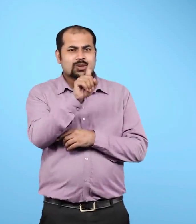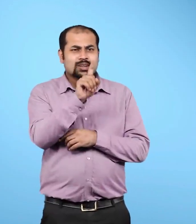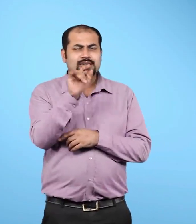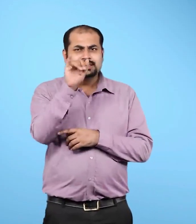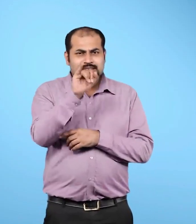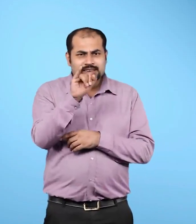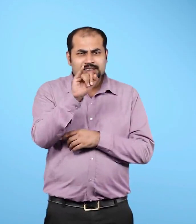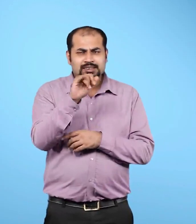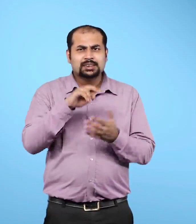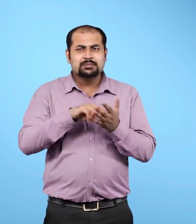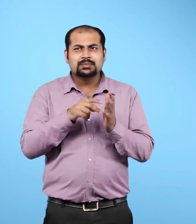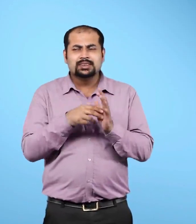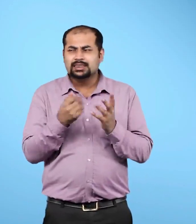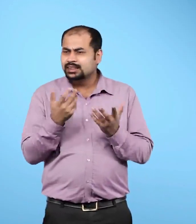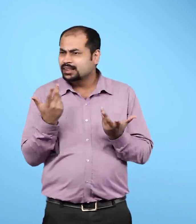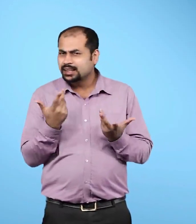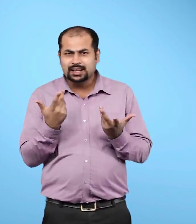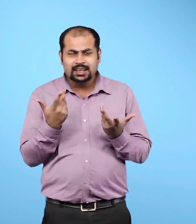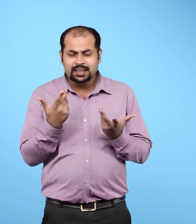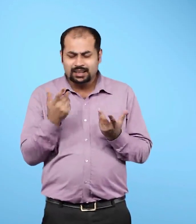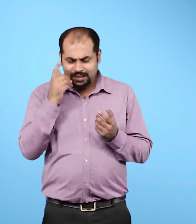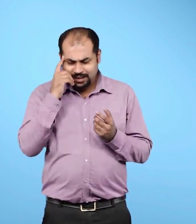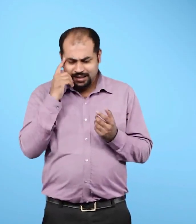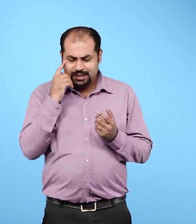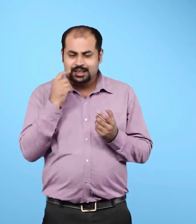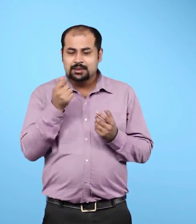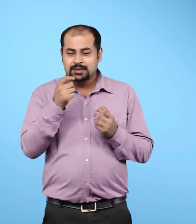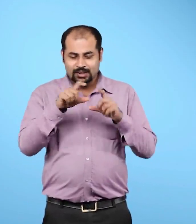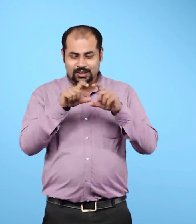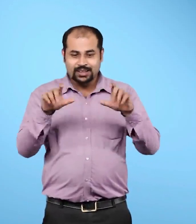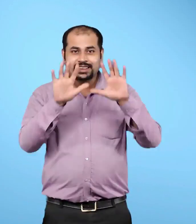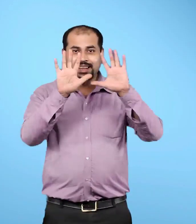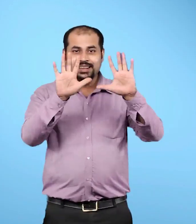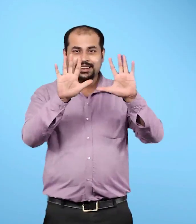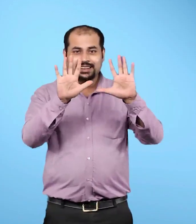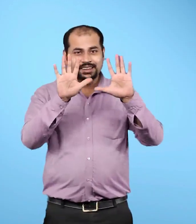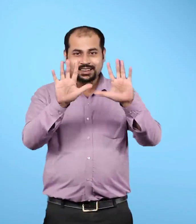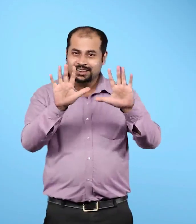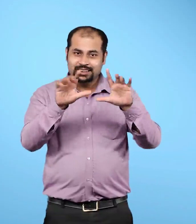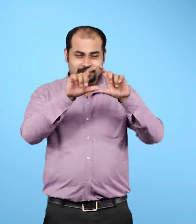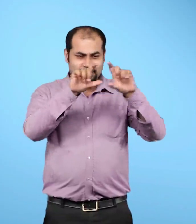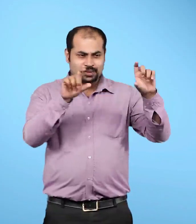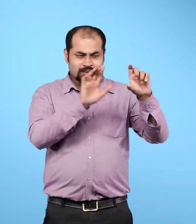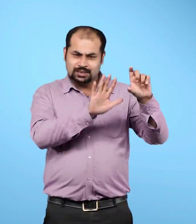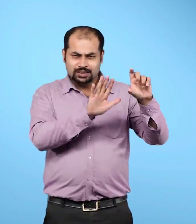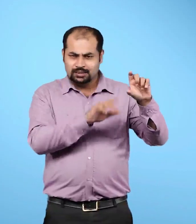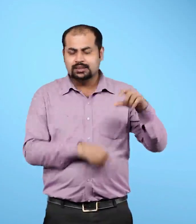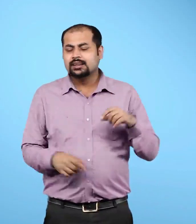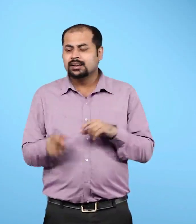16 rupees means 1 10-rupee note and 6 1-rupee coins.